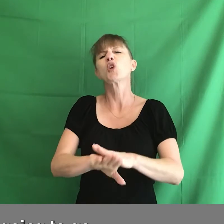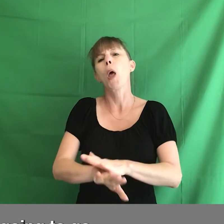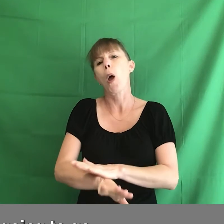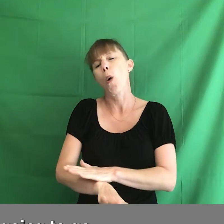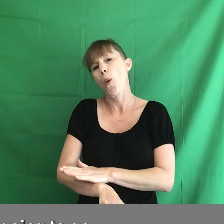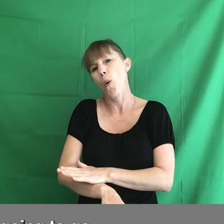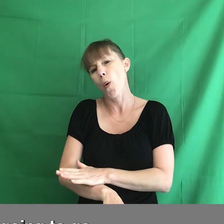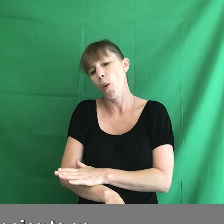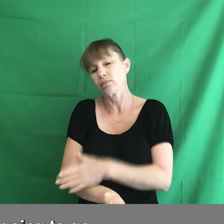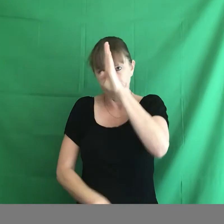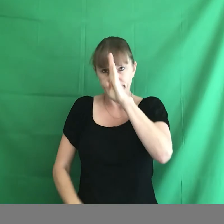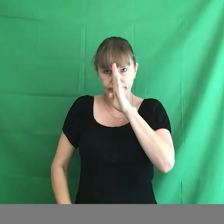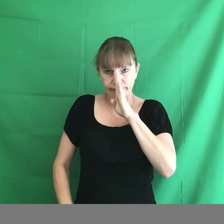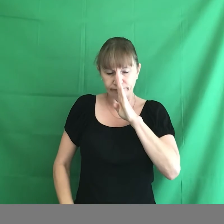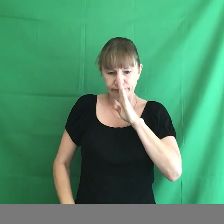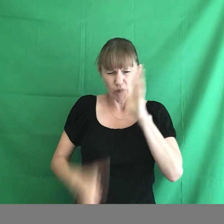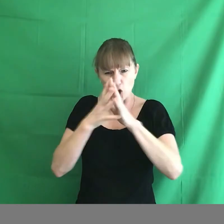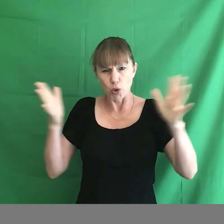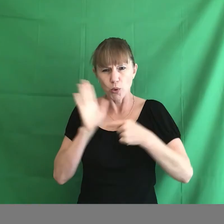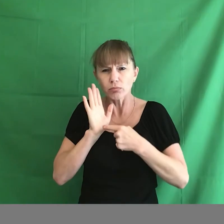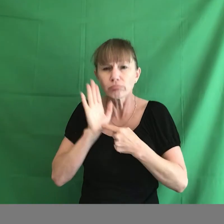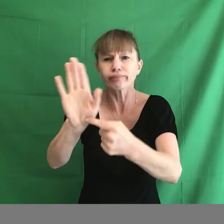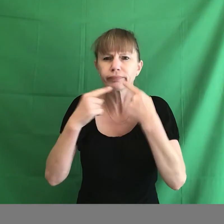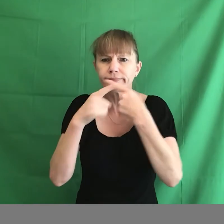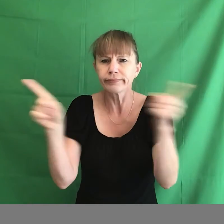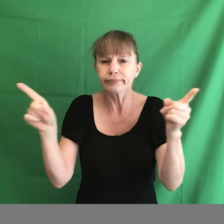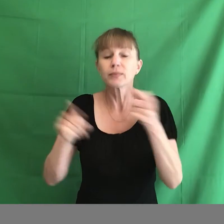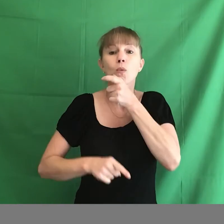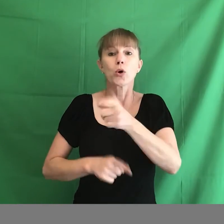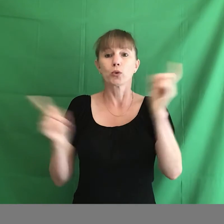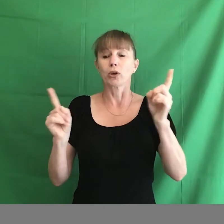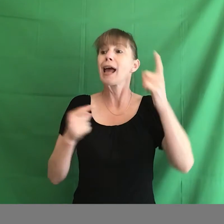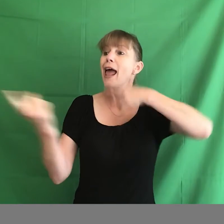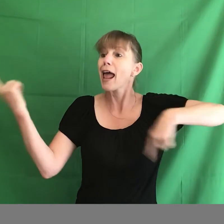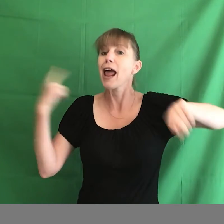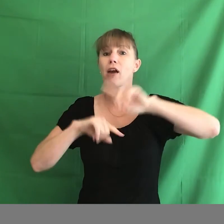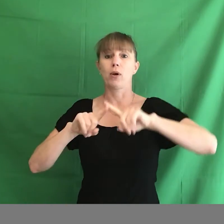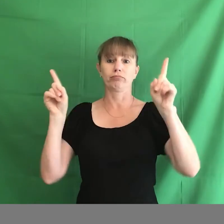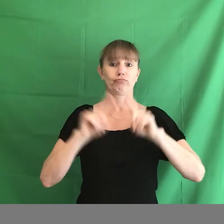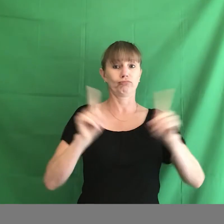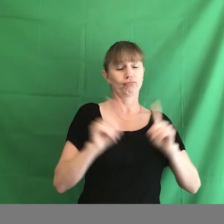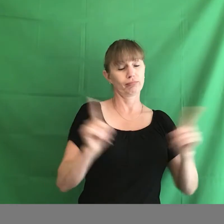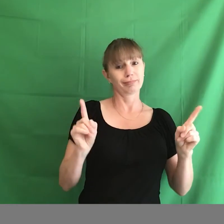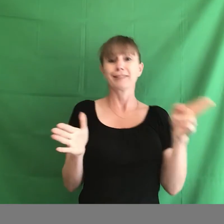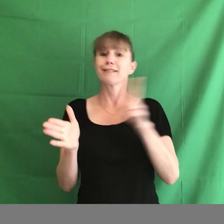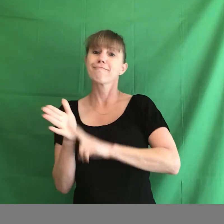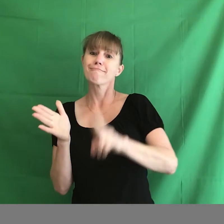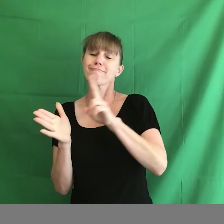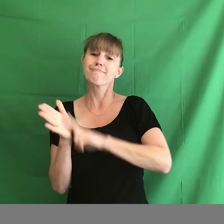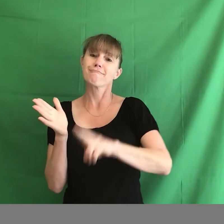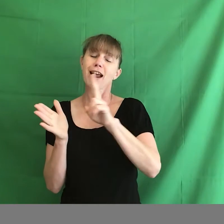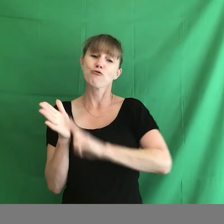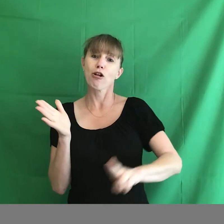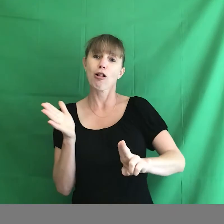slow. It's serious, it's the big message of the song. The words are, everyone is different. It's a natural